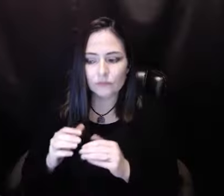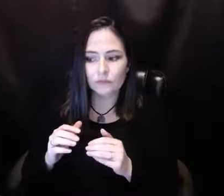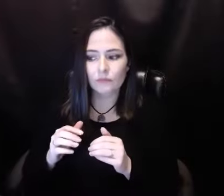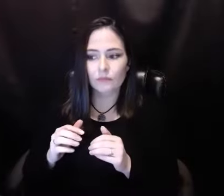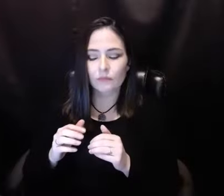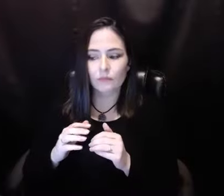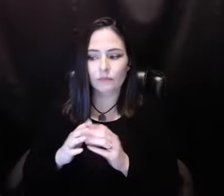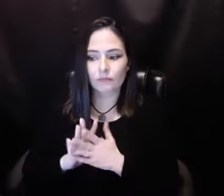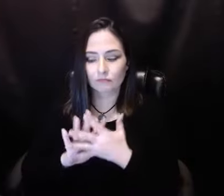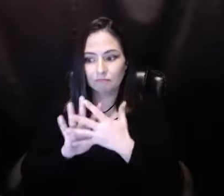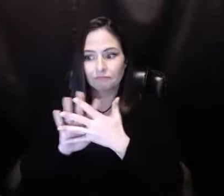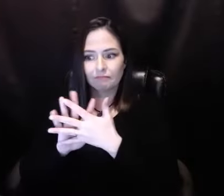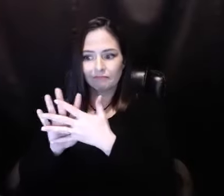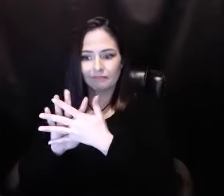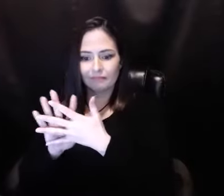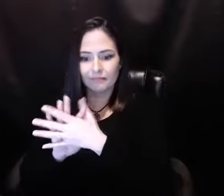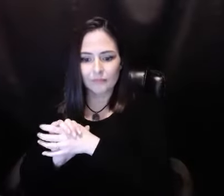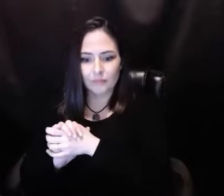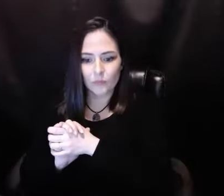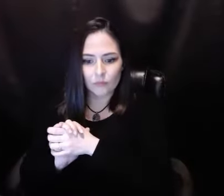we've got cases, and somewhere behind the books